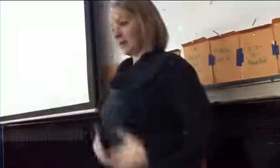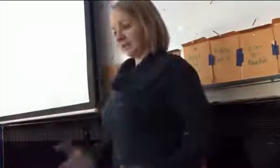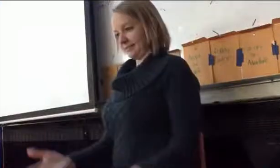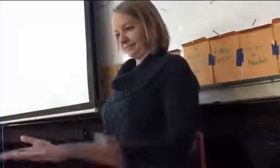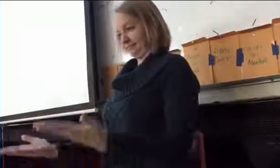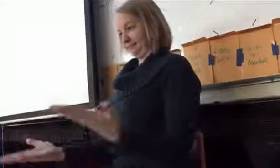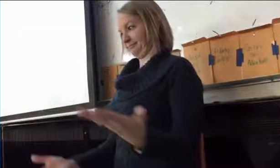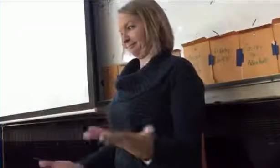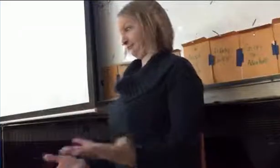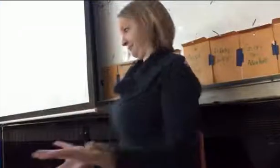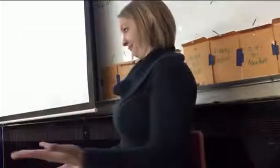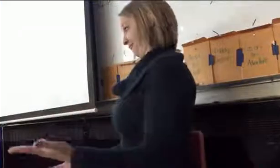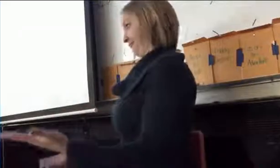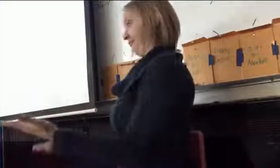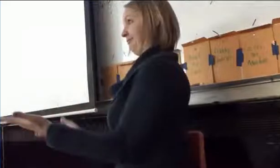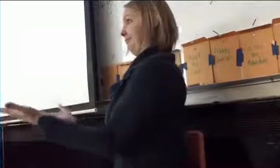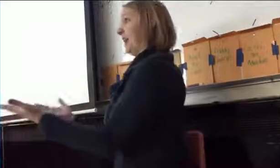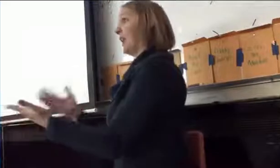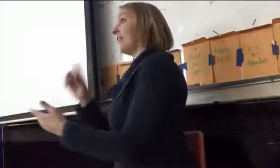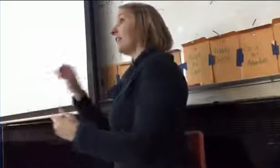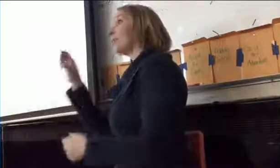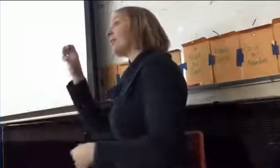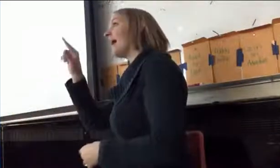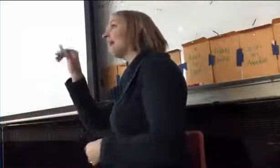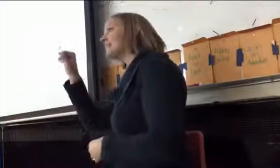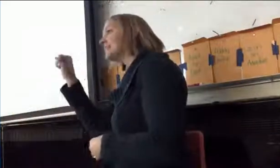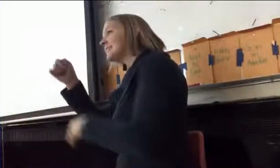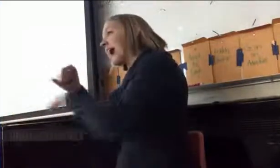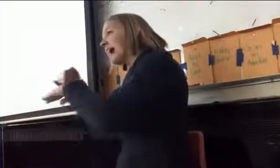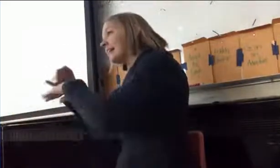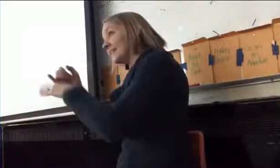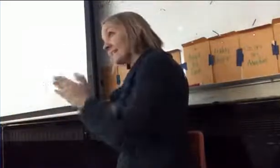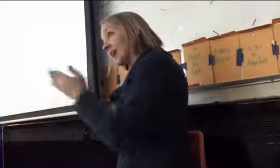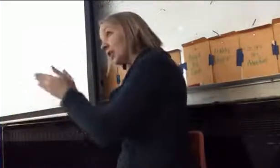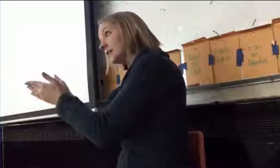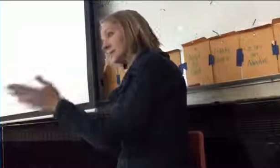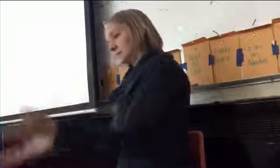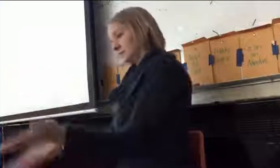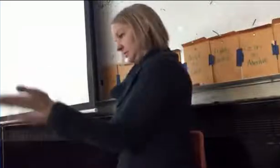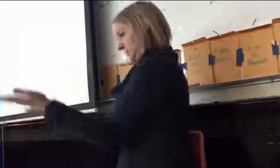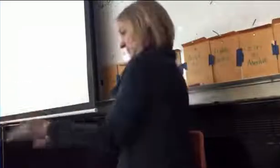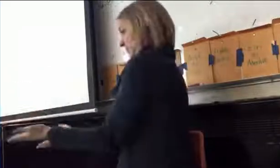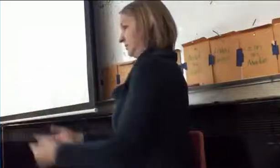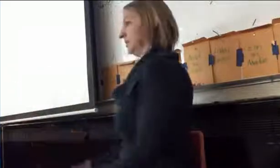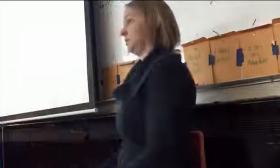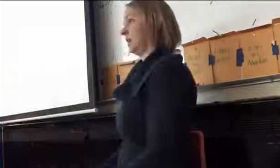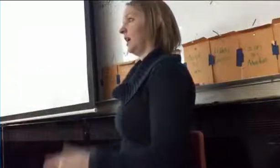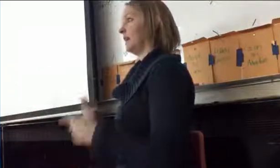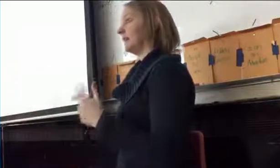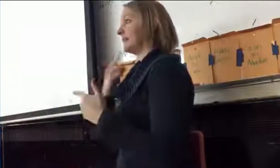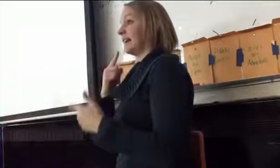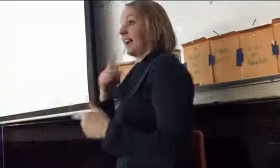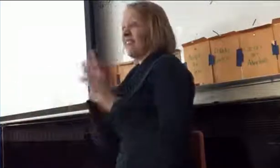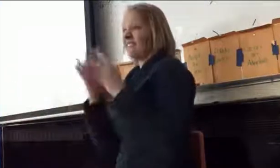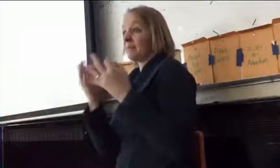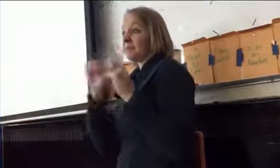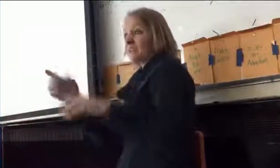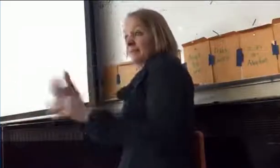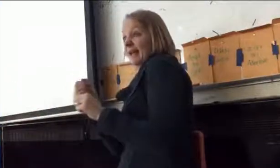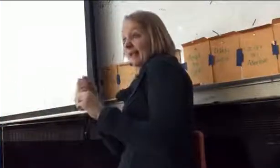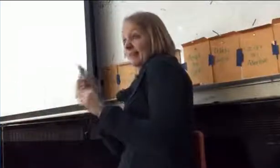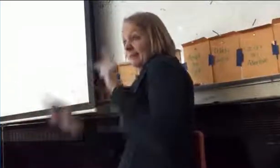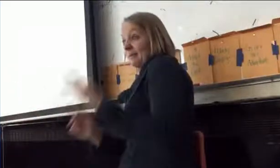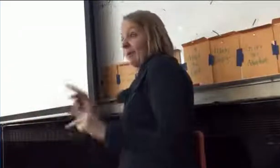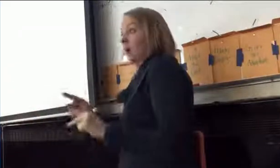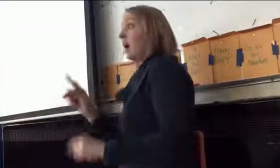current Ellis Island ferry is, and they go and they put them out on this ferry dock, and they say, families, come and get your people. About